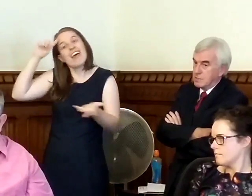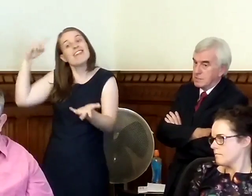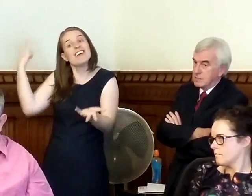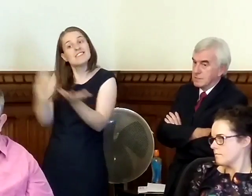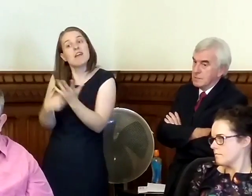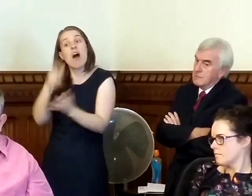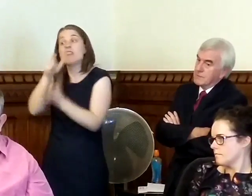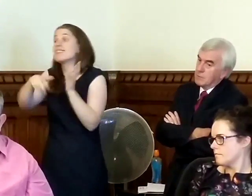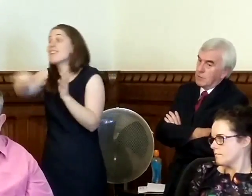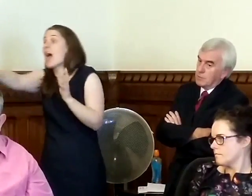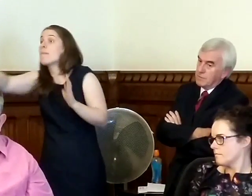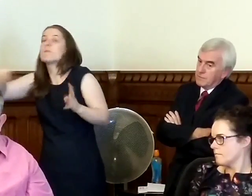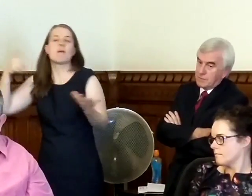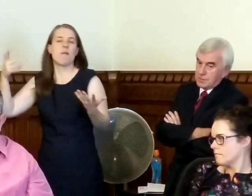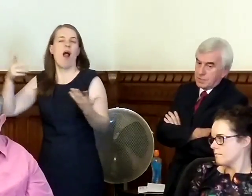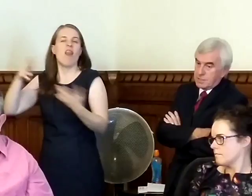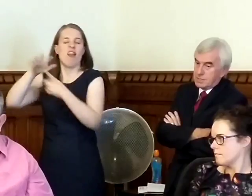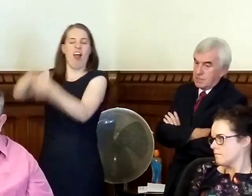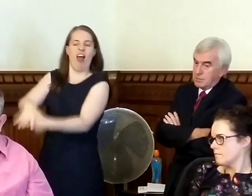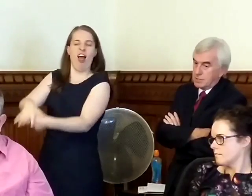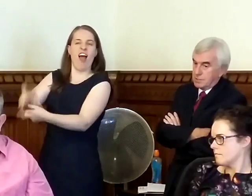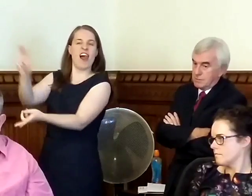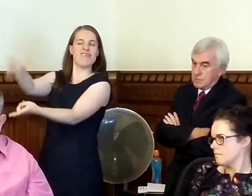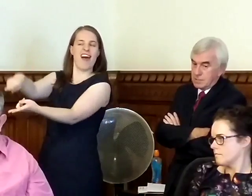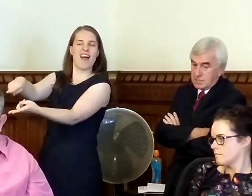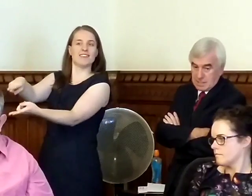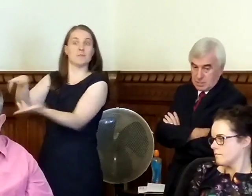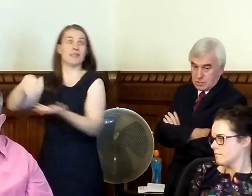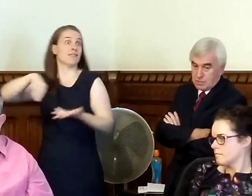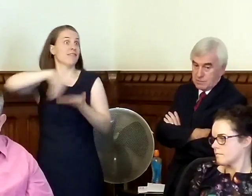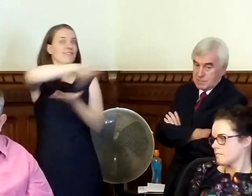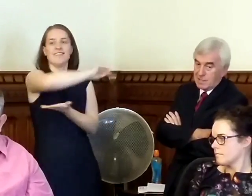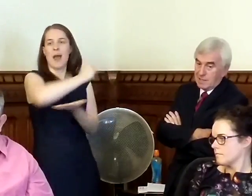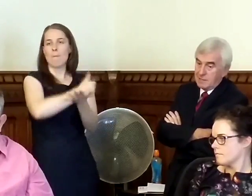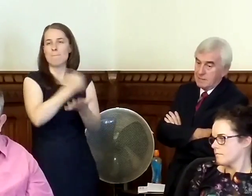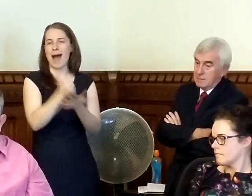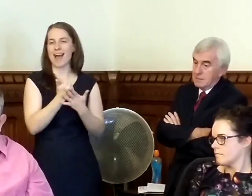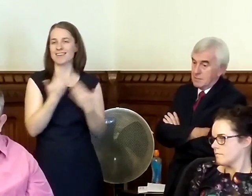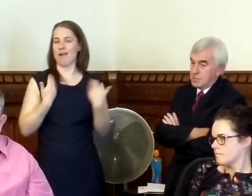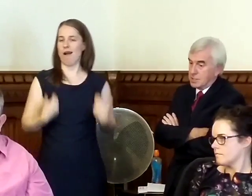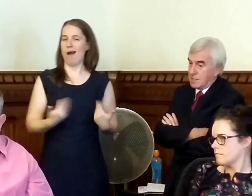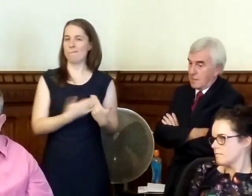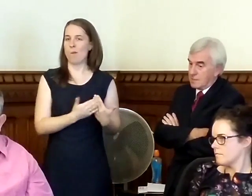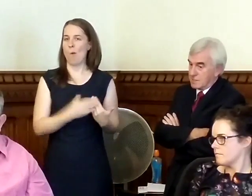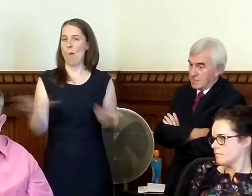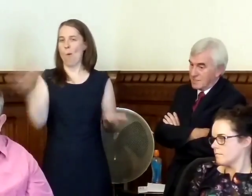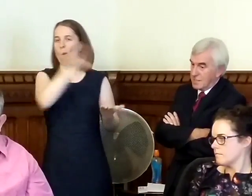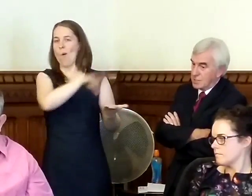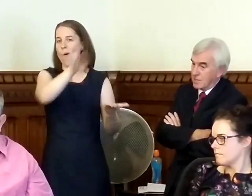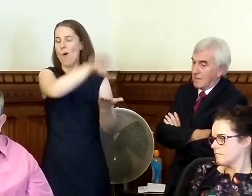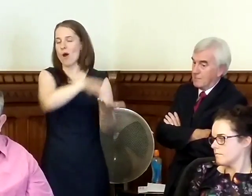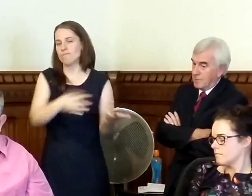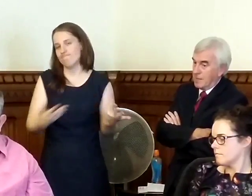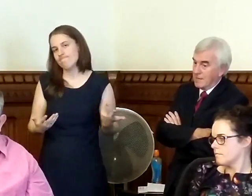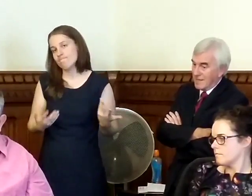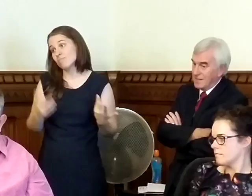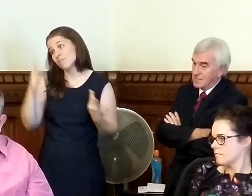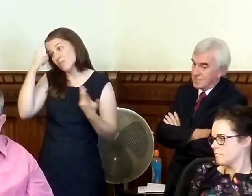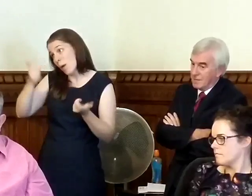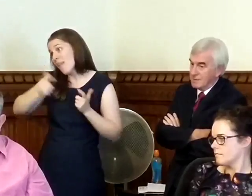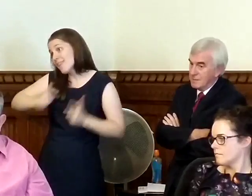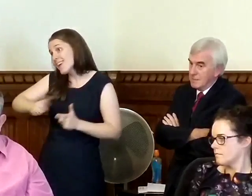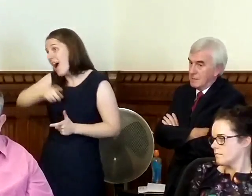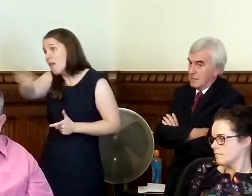these drug prices. Mm. And what we've got to continue to do is exactly as you're doing today, which is to continue to